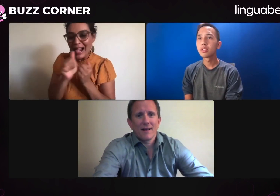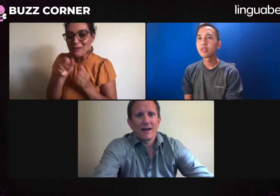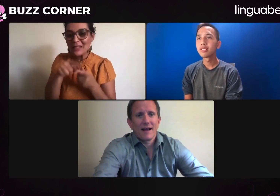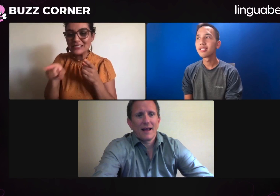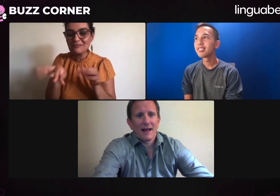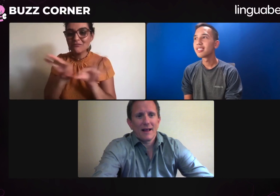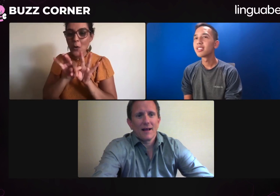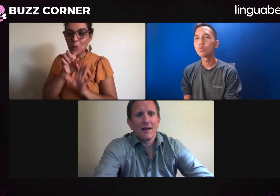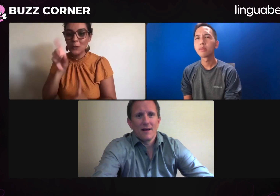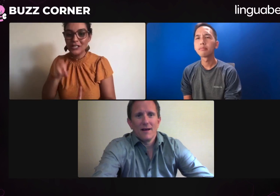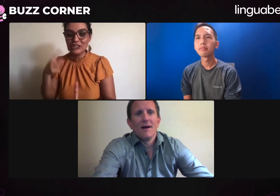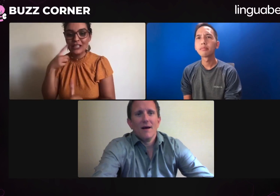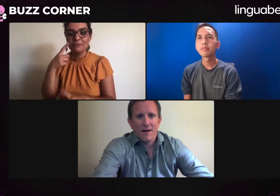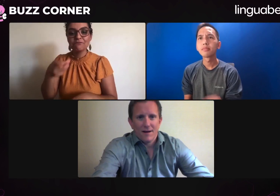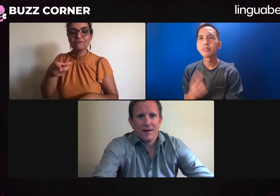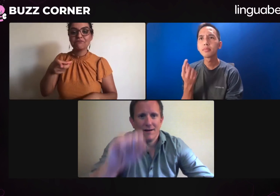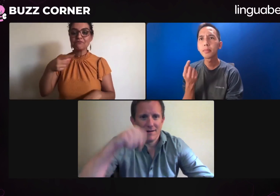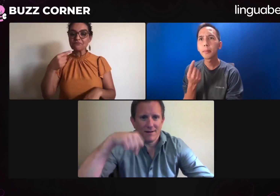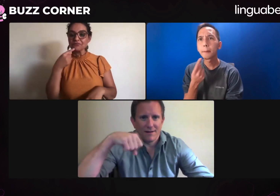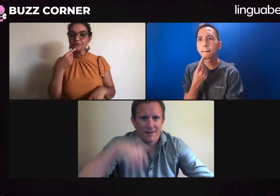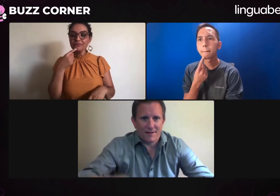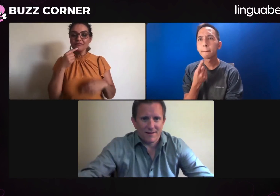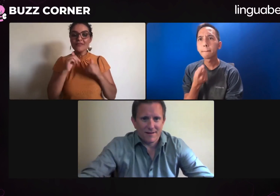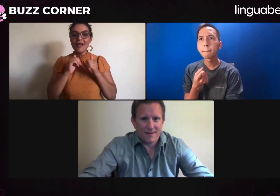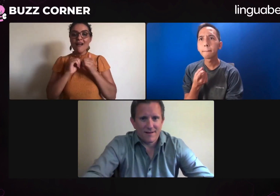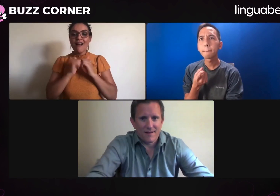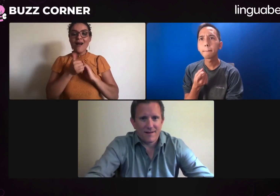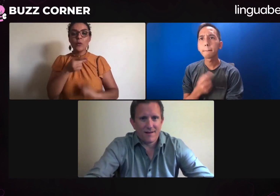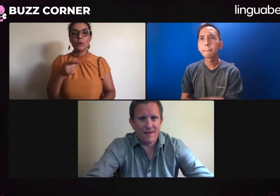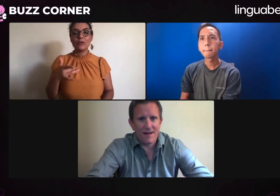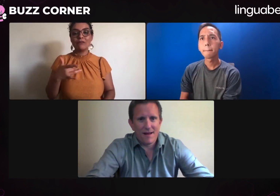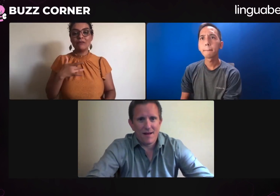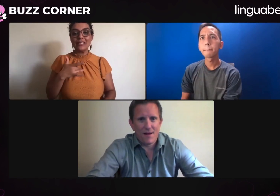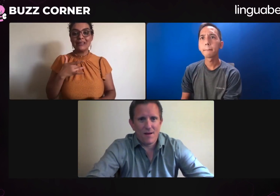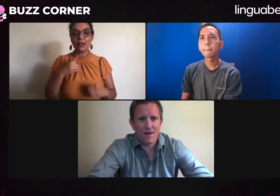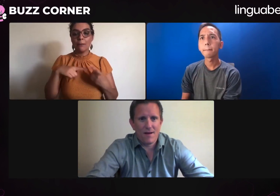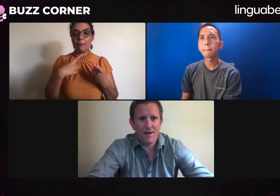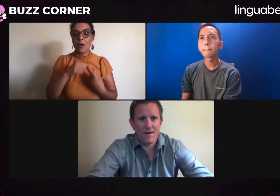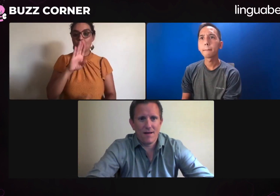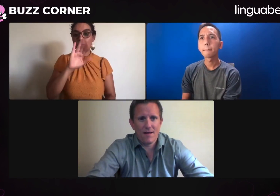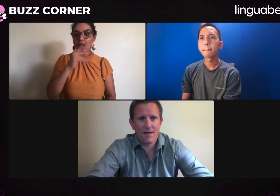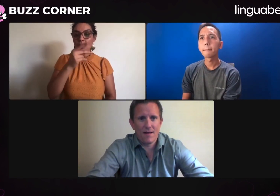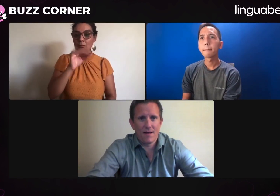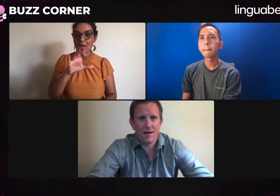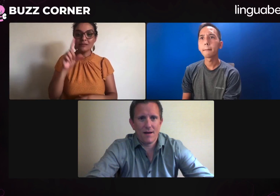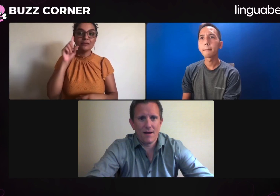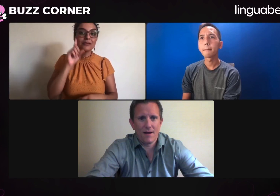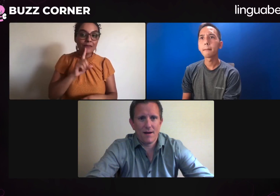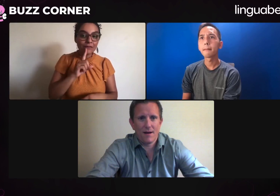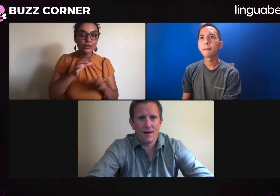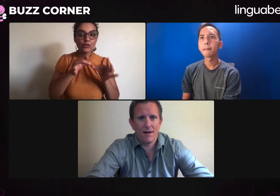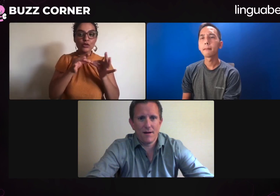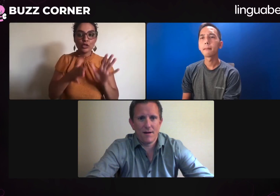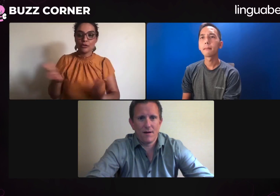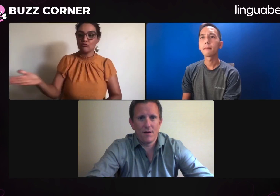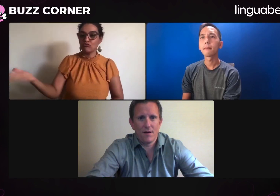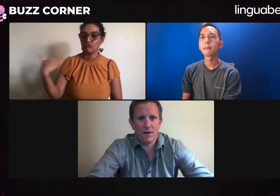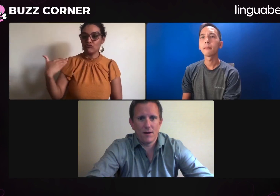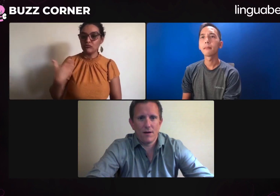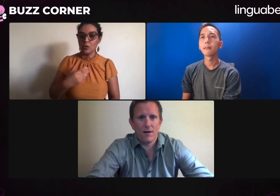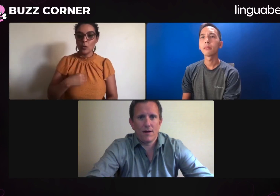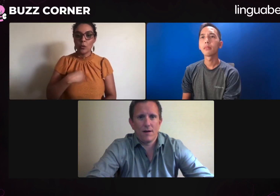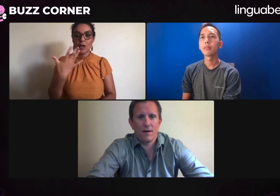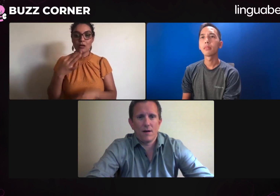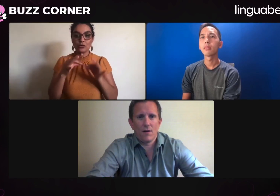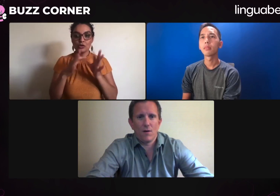to respond to that. I know we're a little bit over time, but this is an important question that was just raised. It says, how do you feel about BIPOC